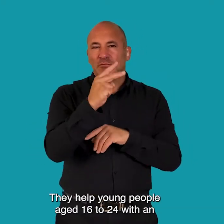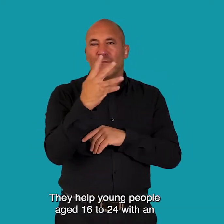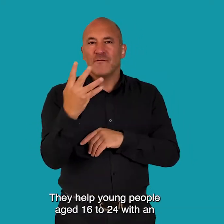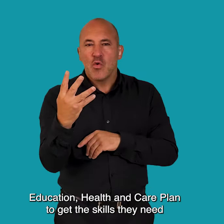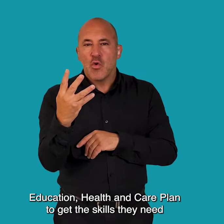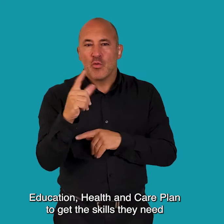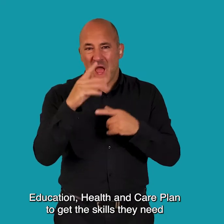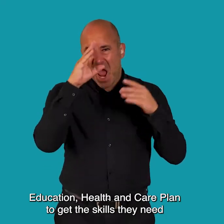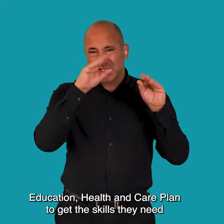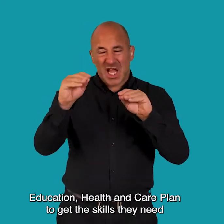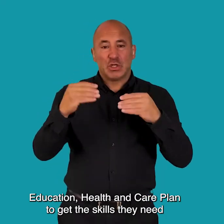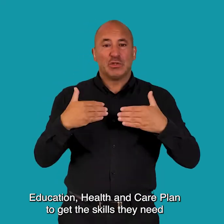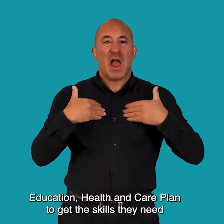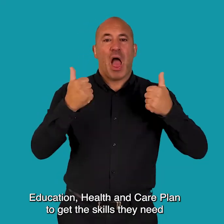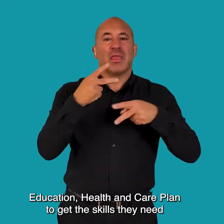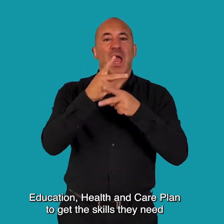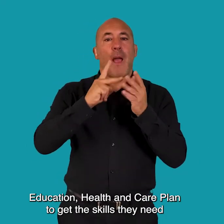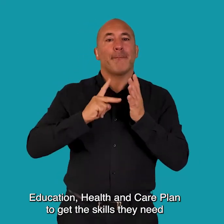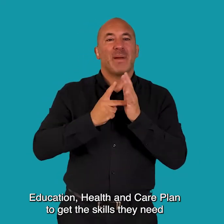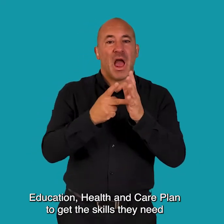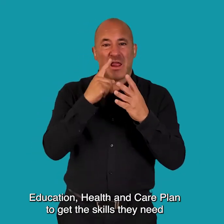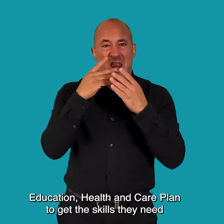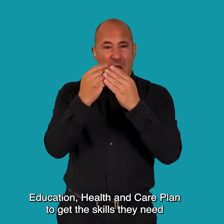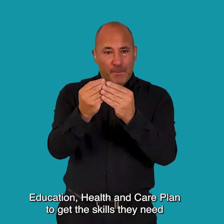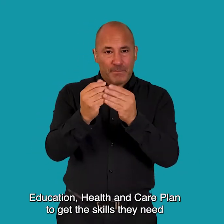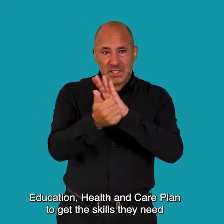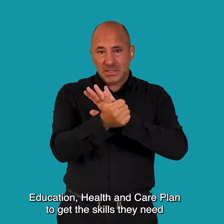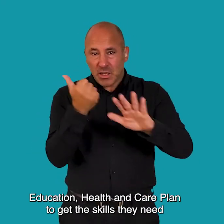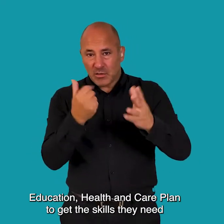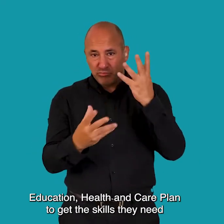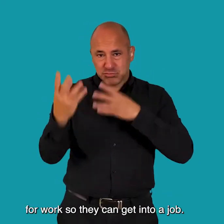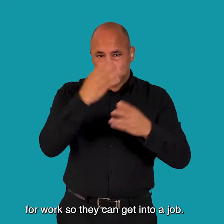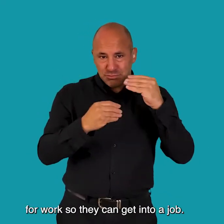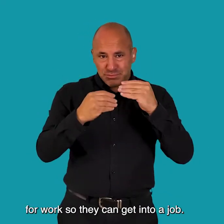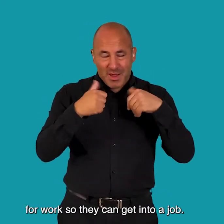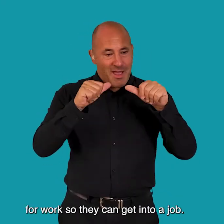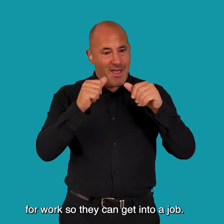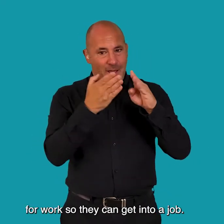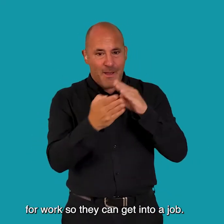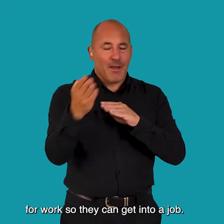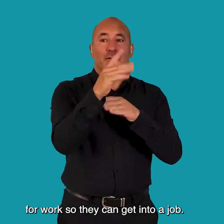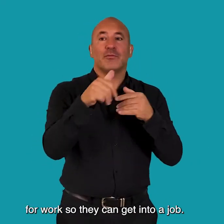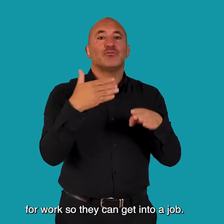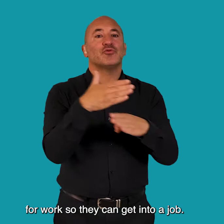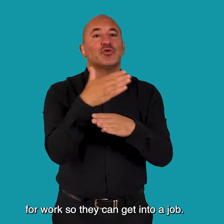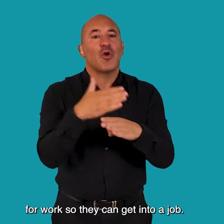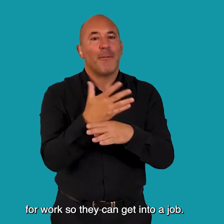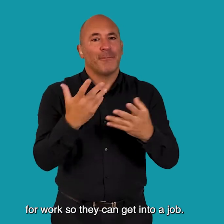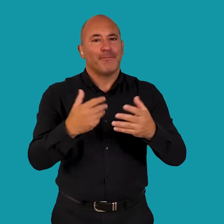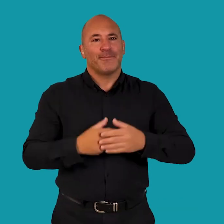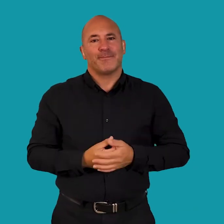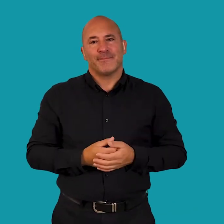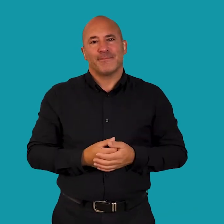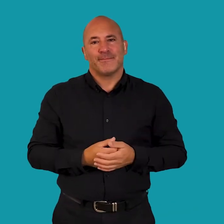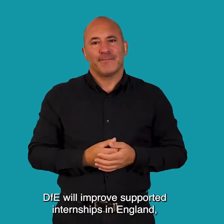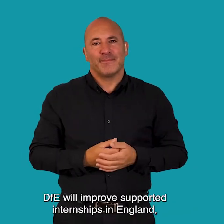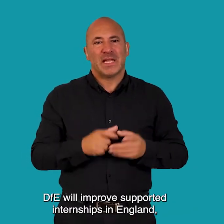with an education, health and care plan to get the skills they need for work so they can get into a job. DfE